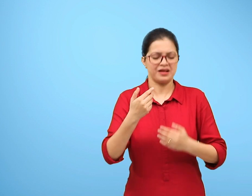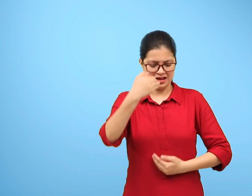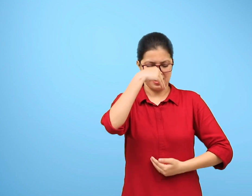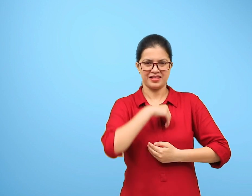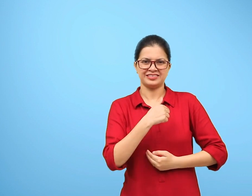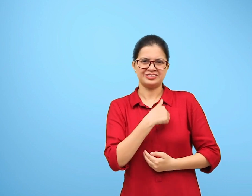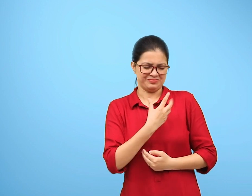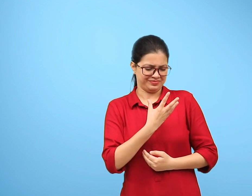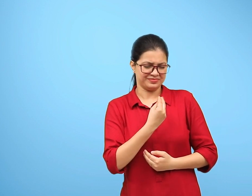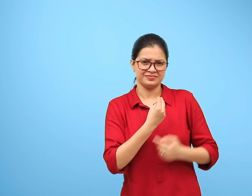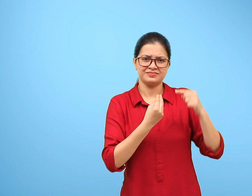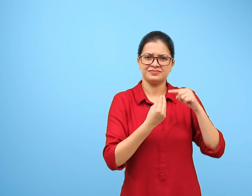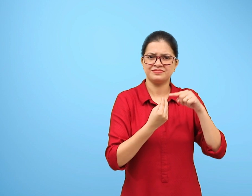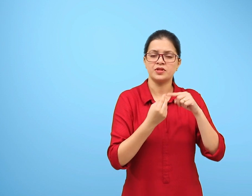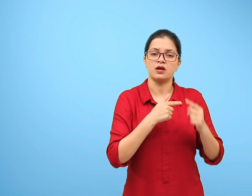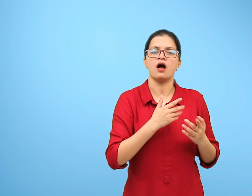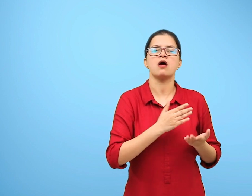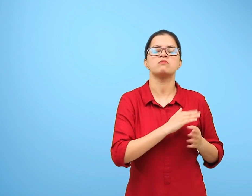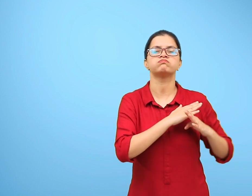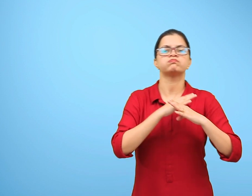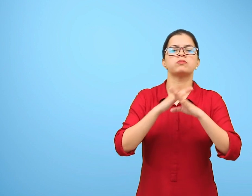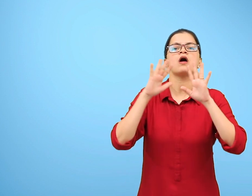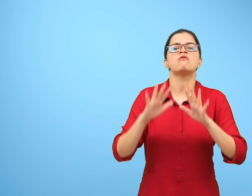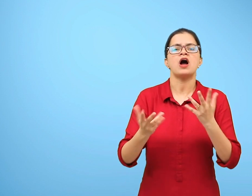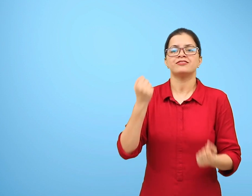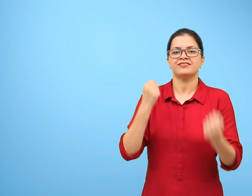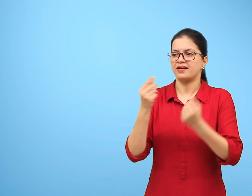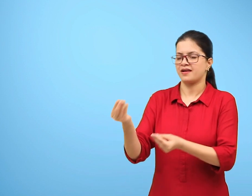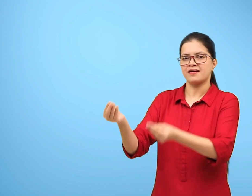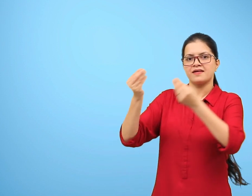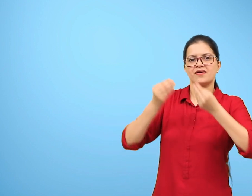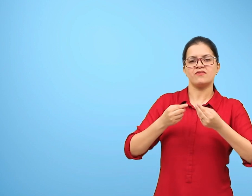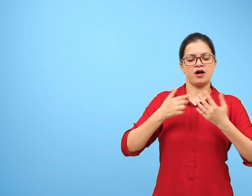It keeps the heart healthy and makes it work more efficiently.